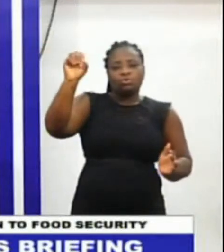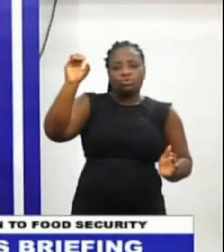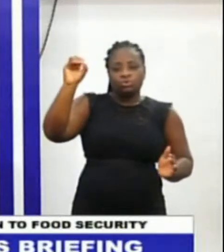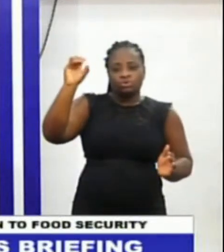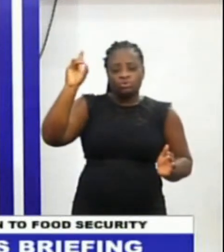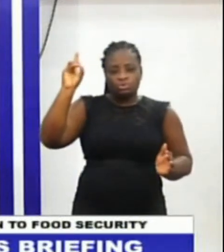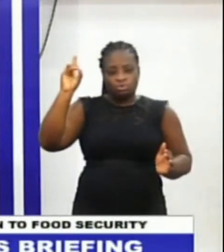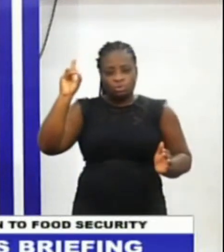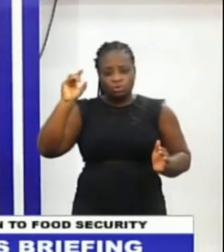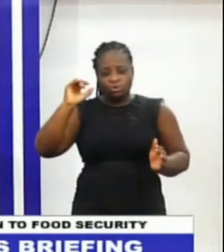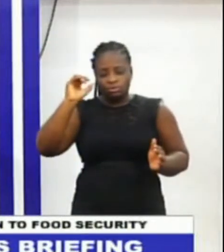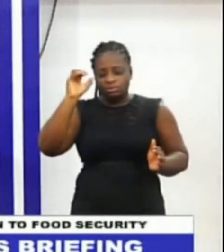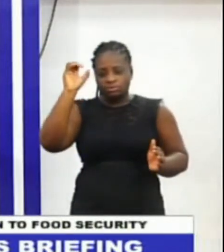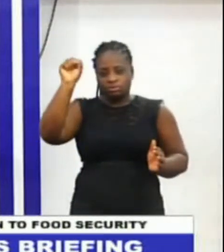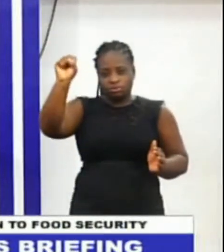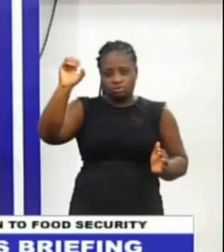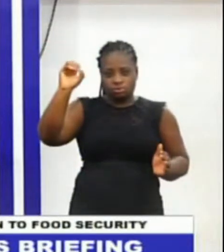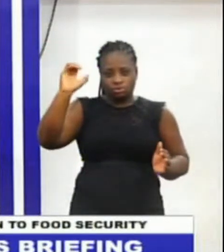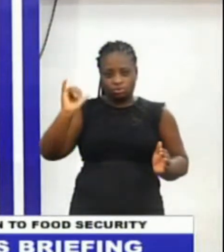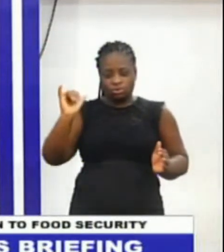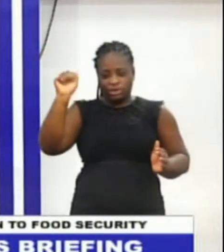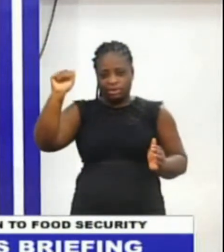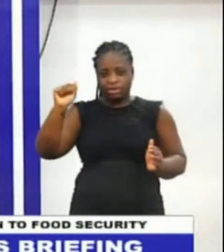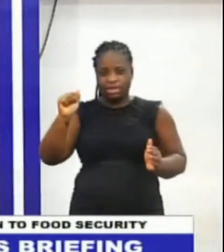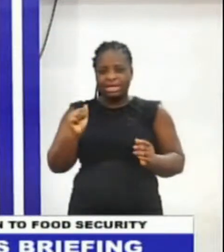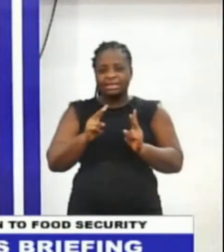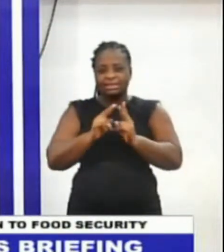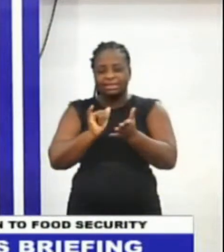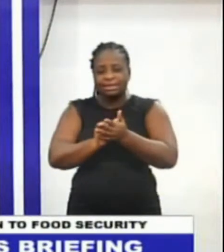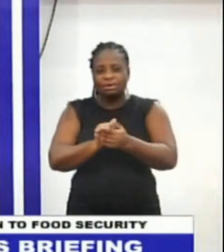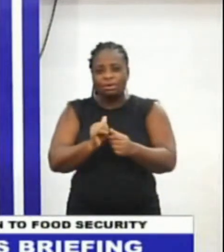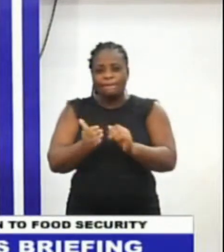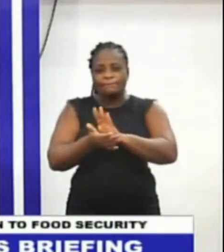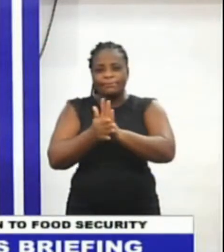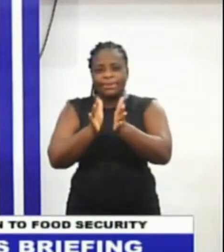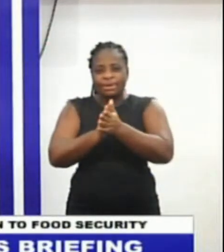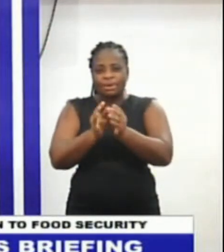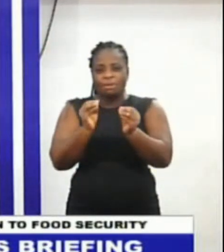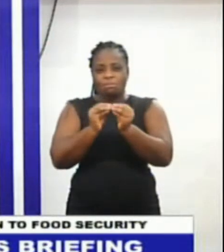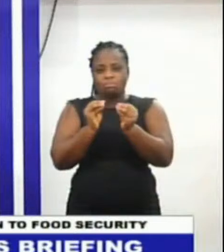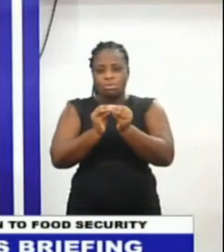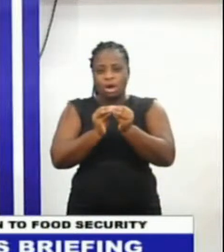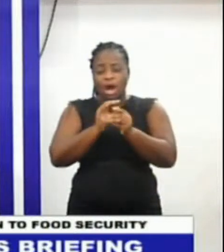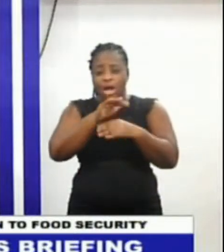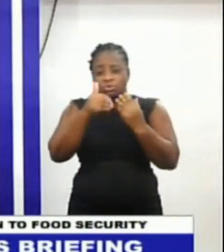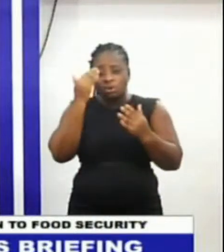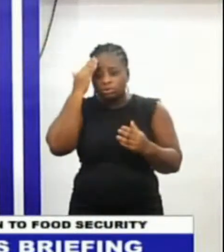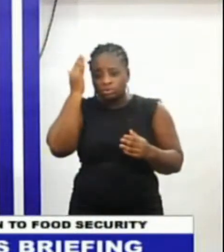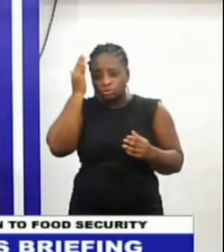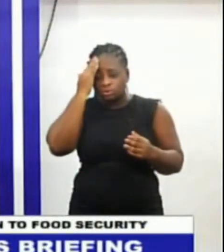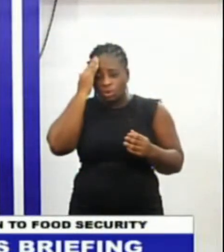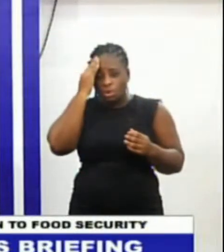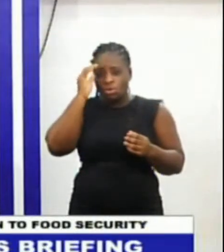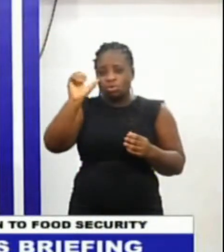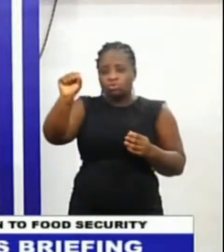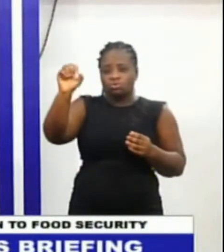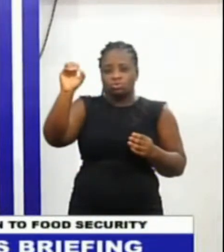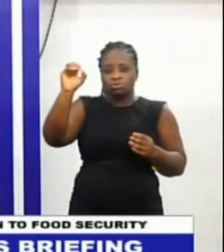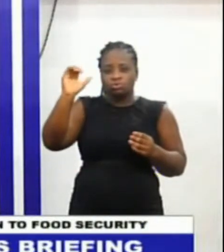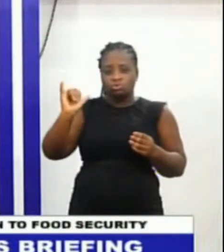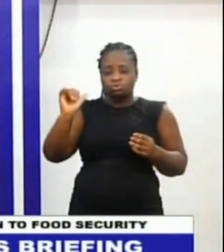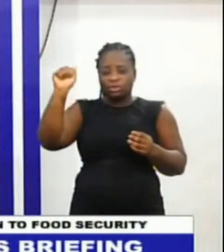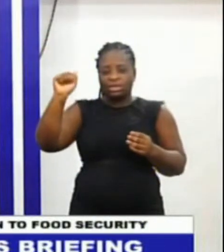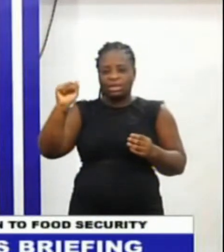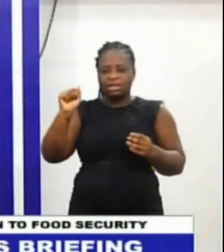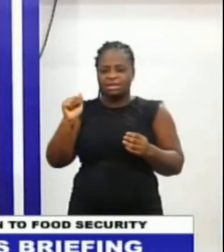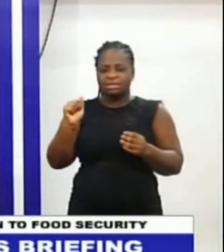ensuring that we become self-sufficient in poultry. As you know, soya is a major input to